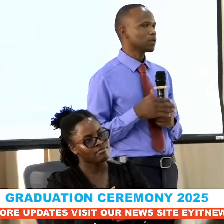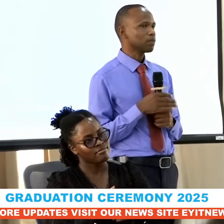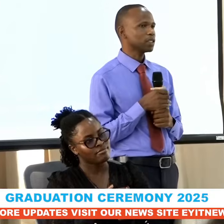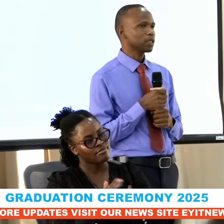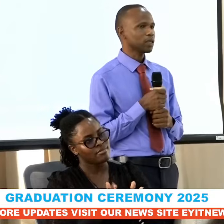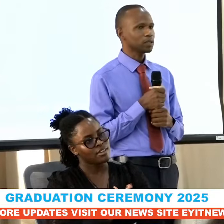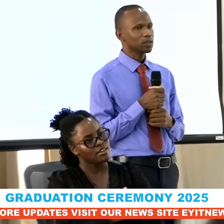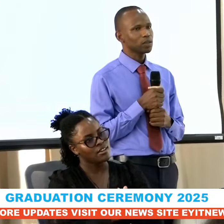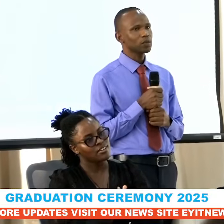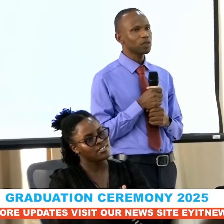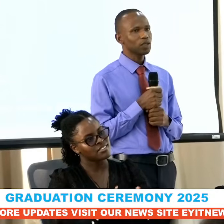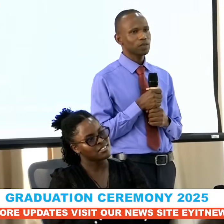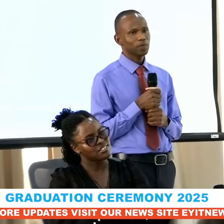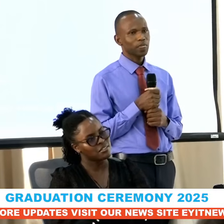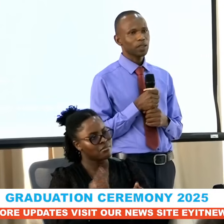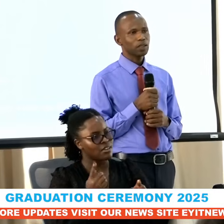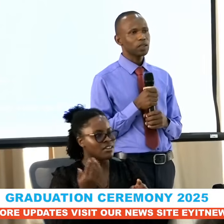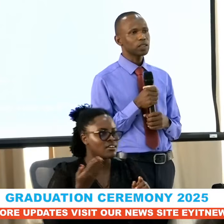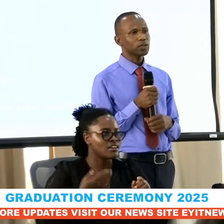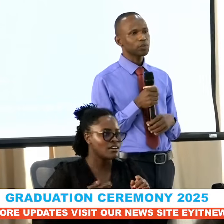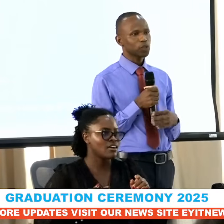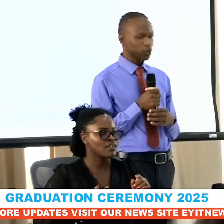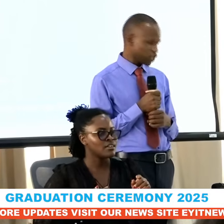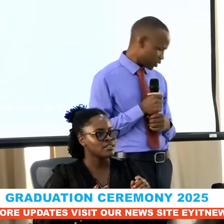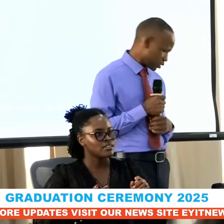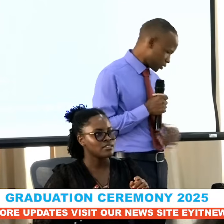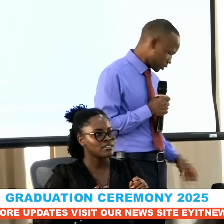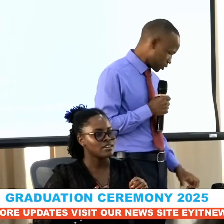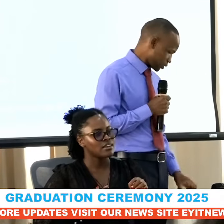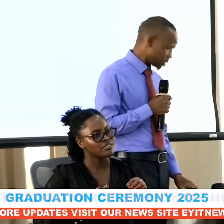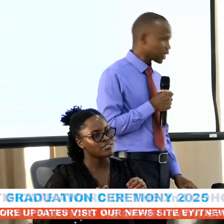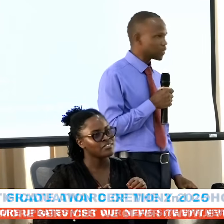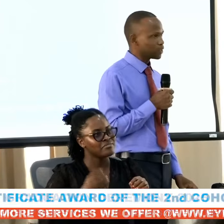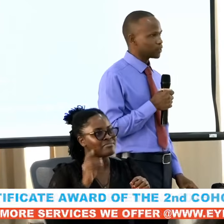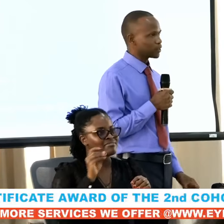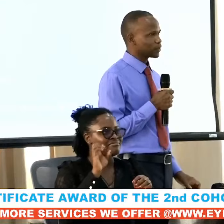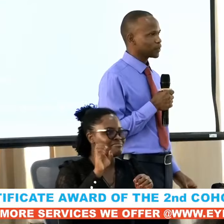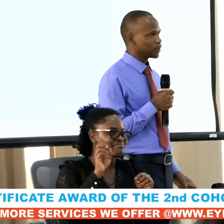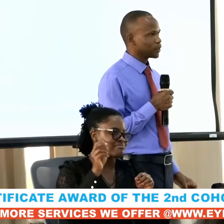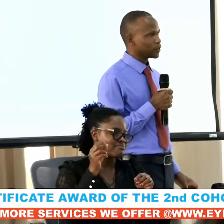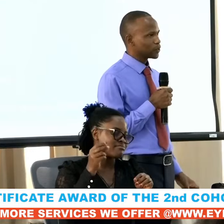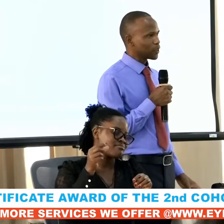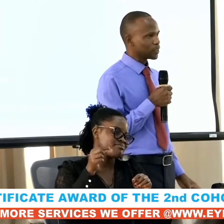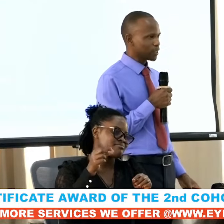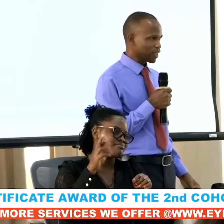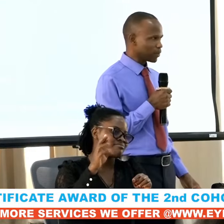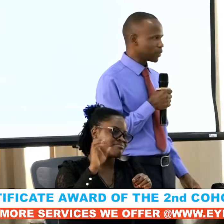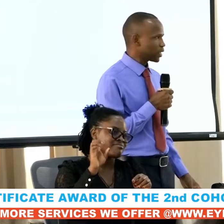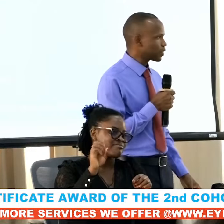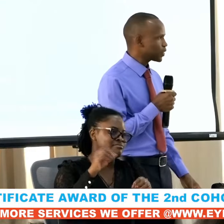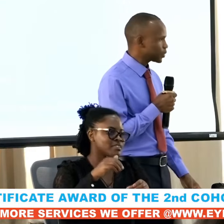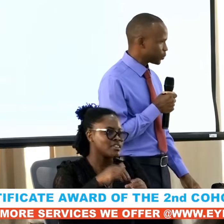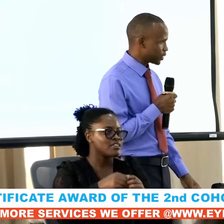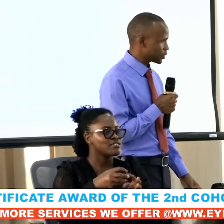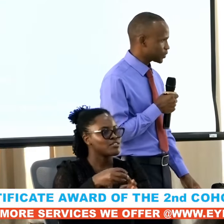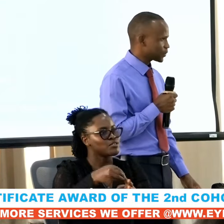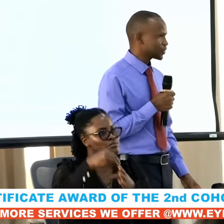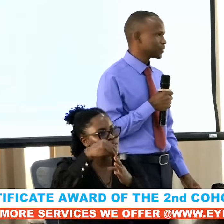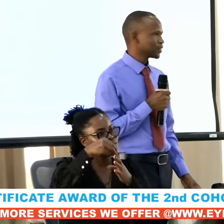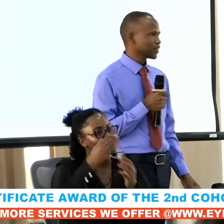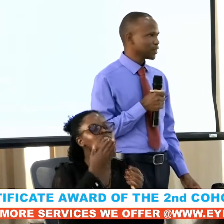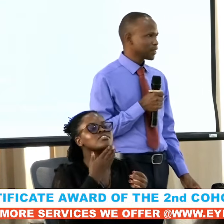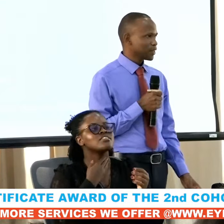obtained a bachelor's degree in special needs studies. So I think I'm in the right